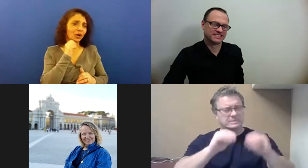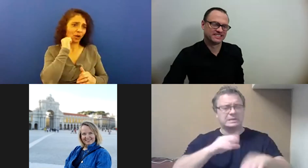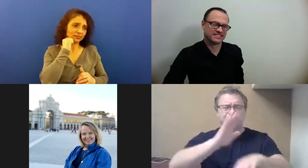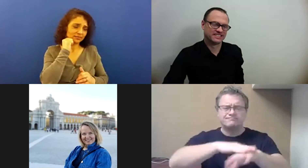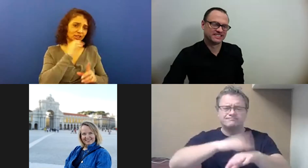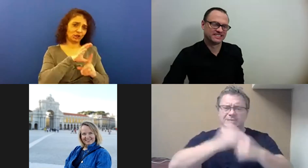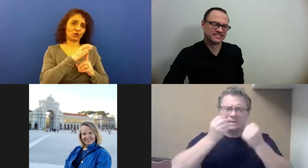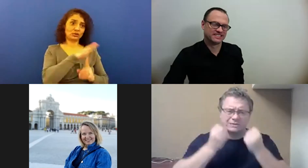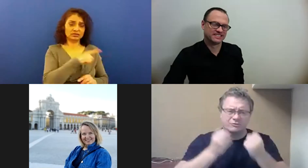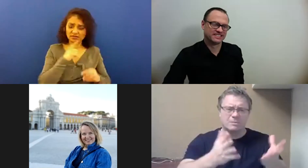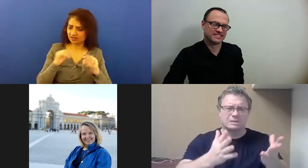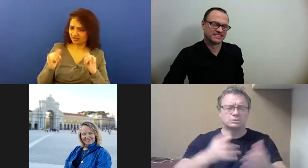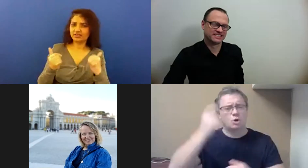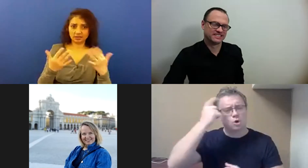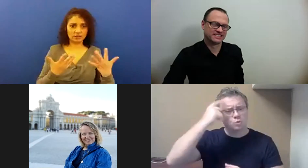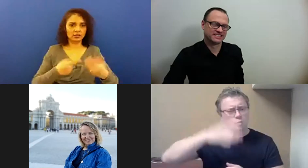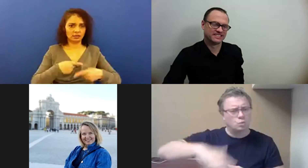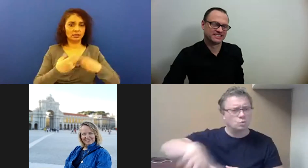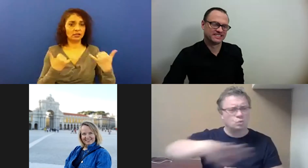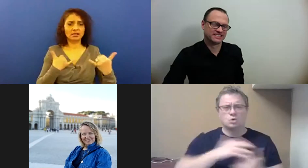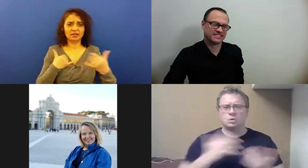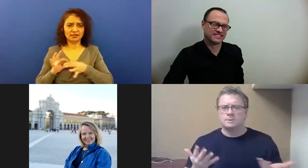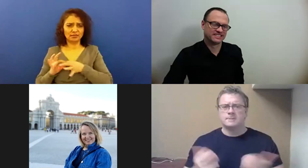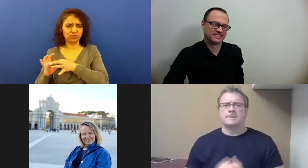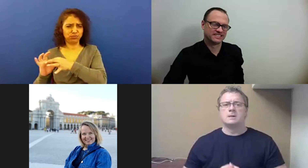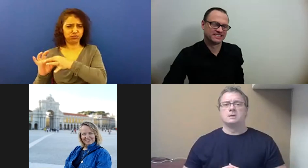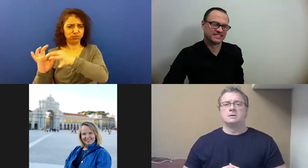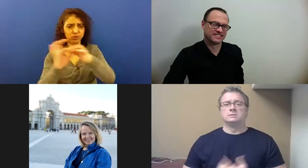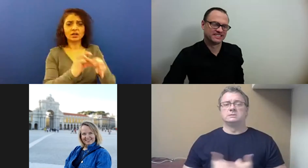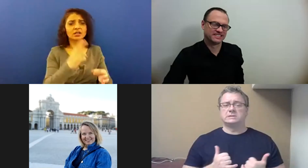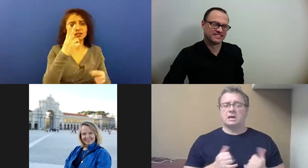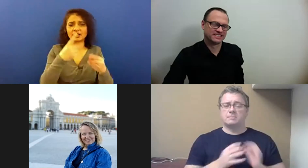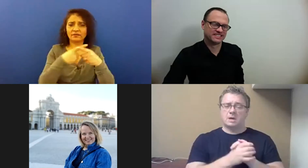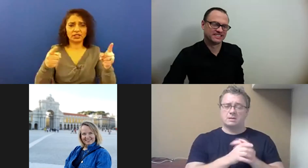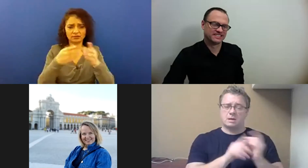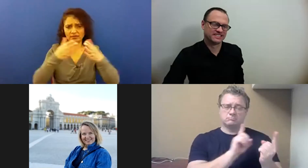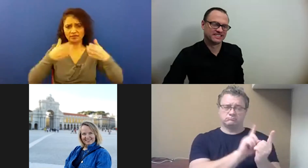And I told them, we need a European Deaf Roma Association.